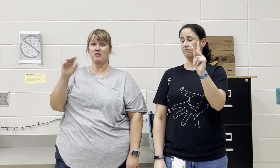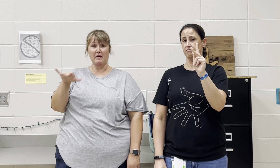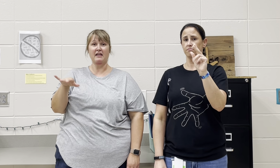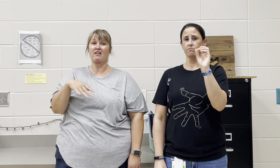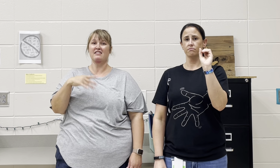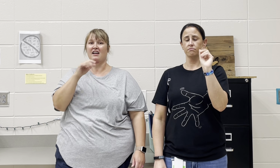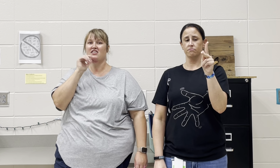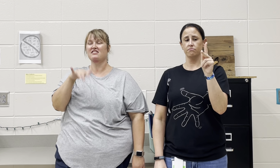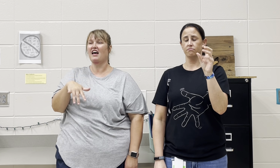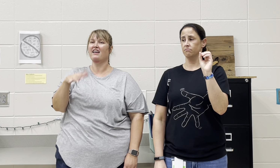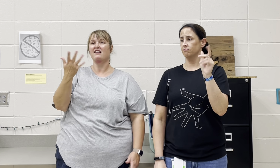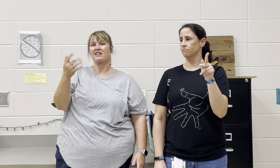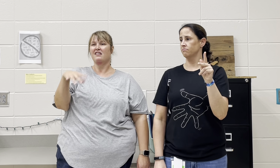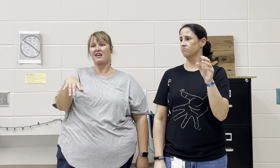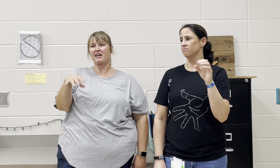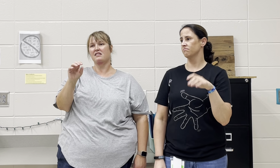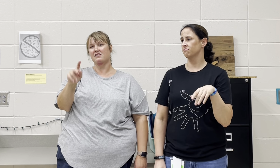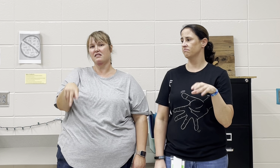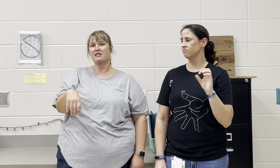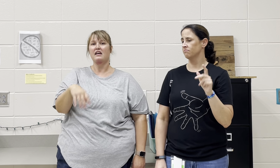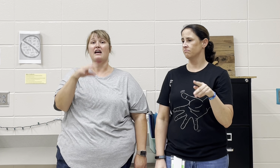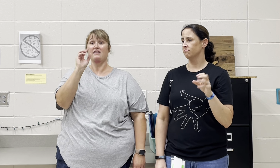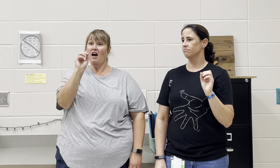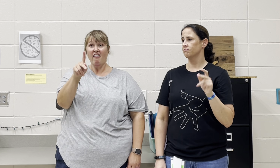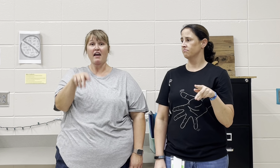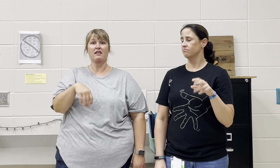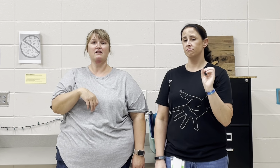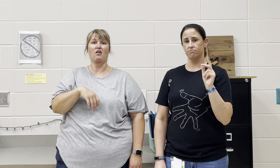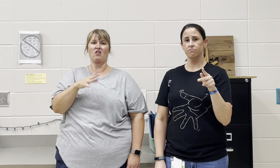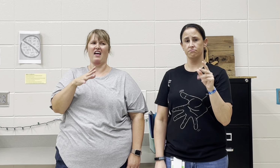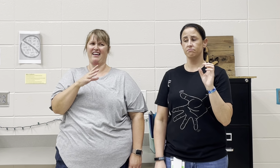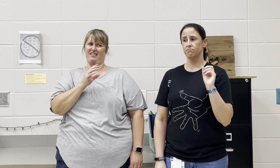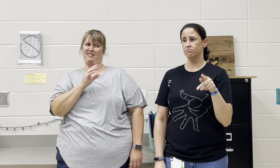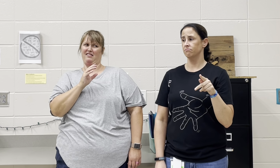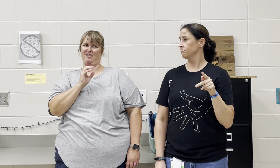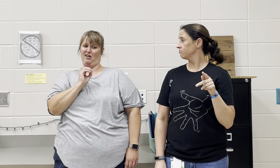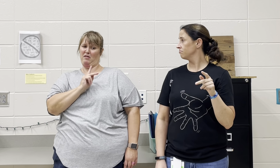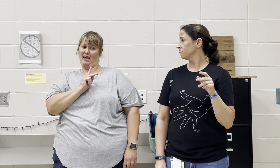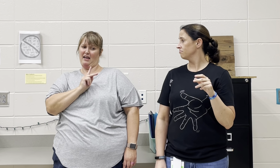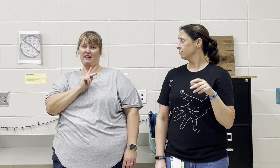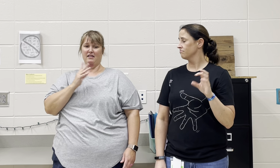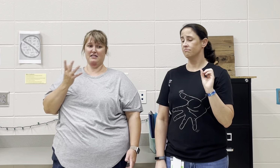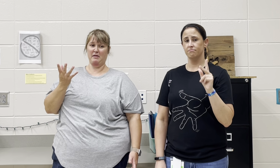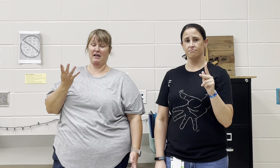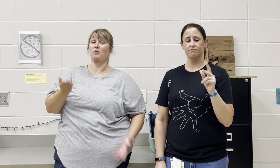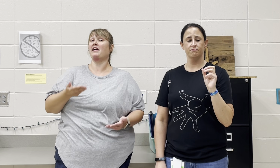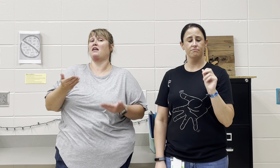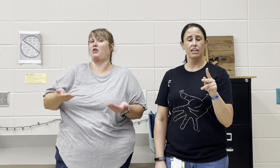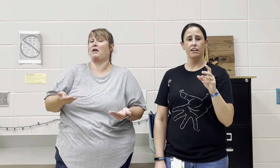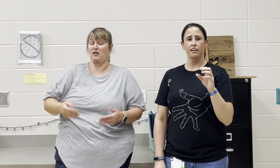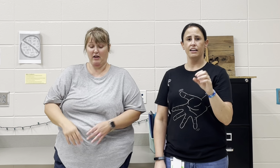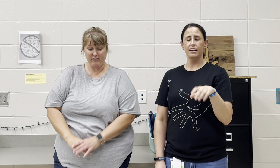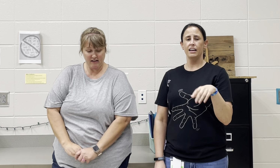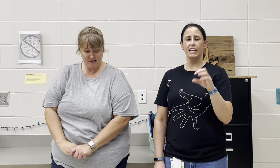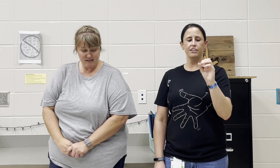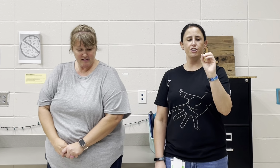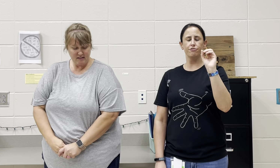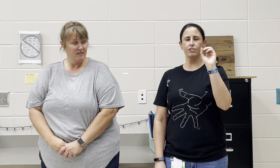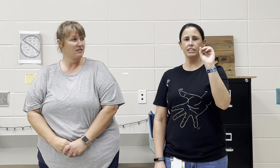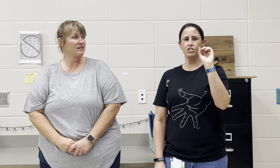spelling it out, and it's not just like it's okay, or like okay, depending on what kind of okay you're giving. And you're really just